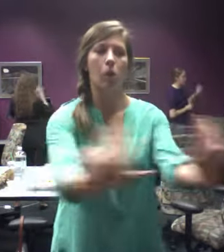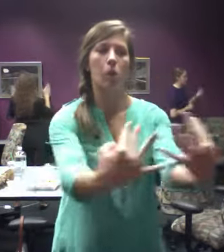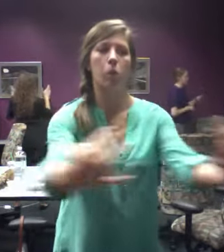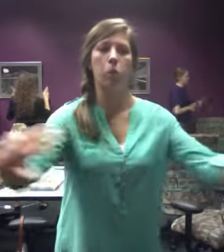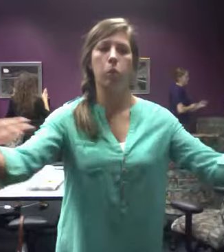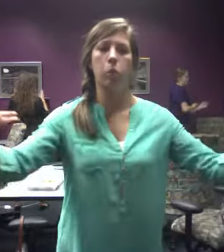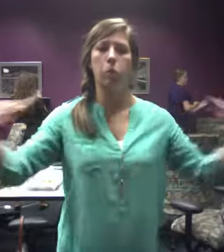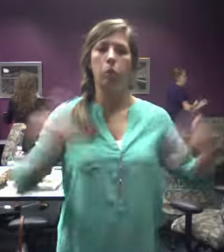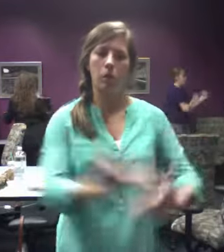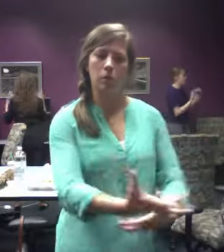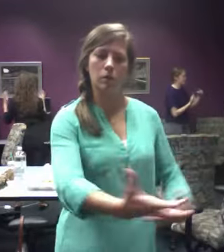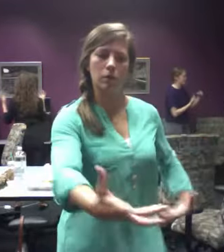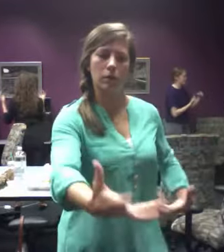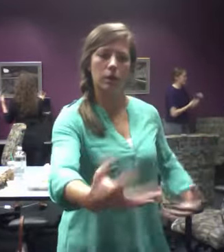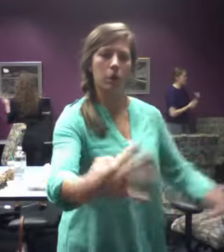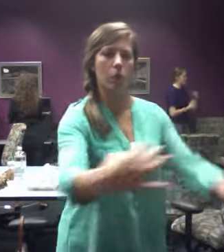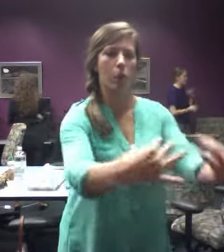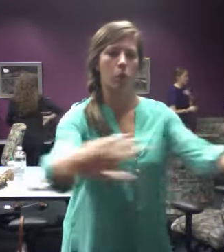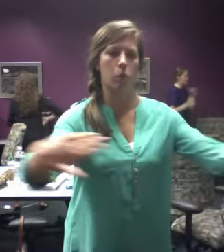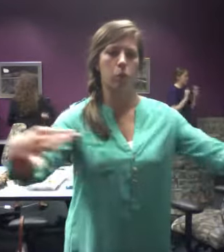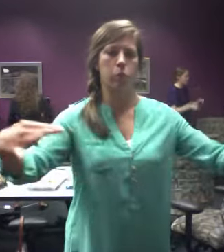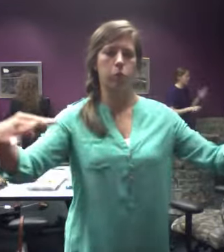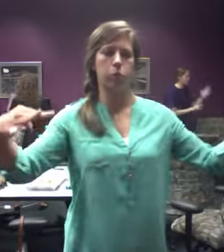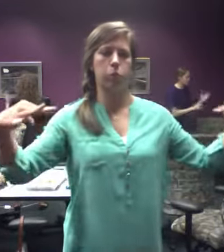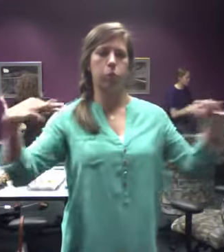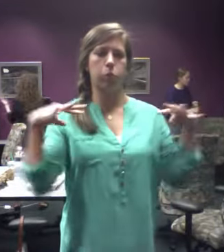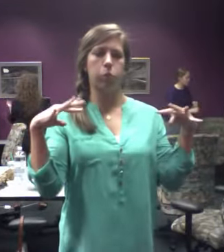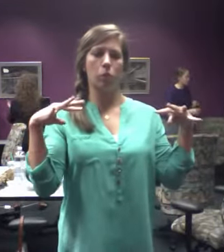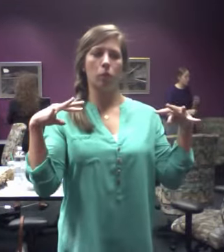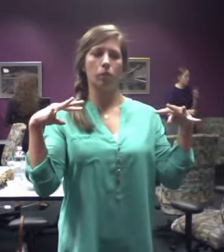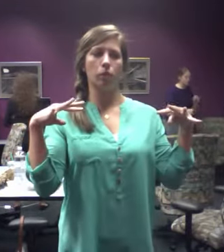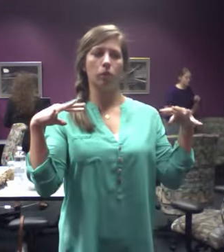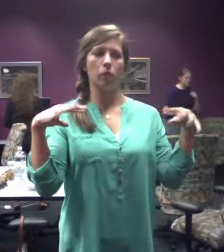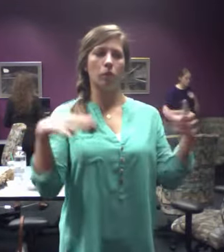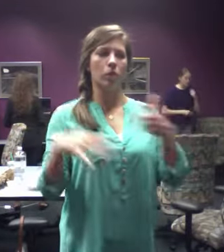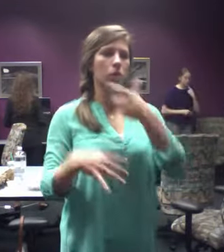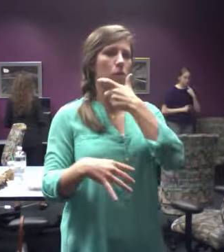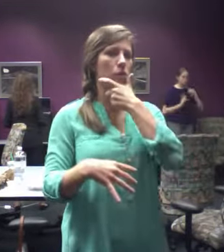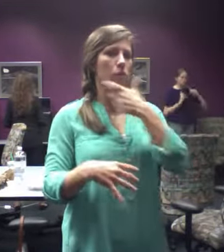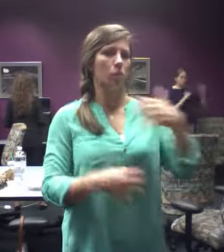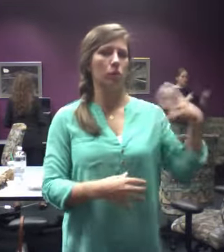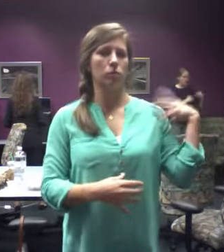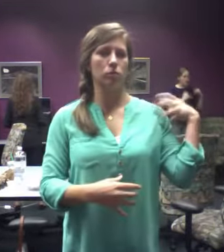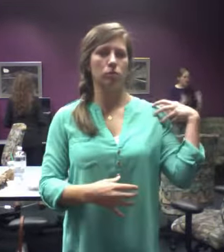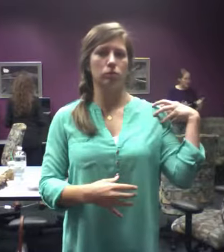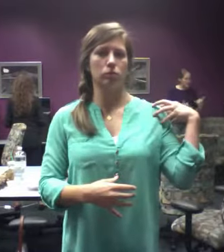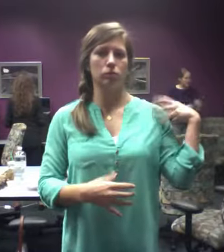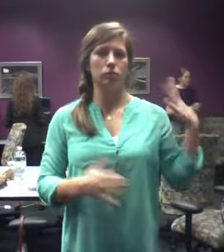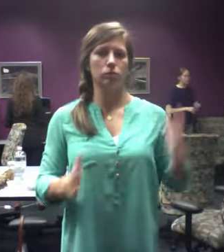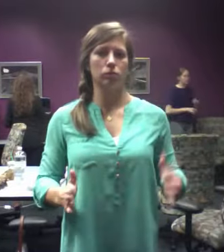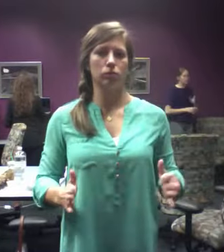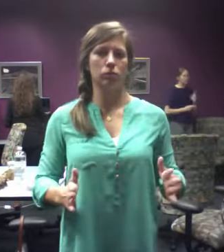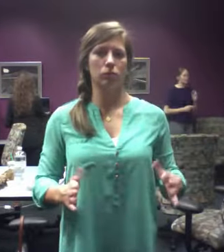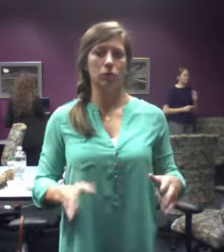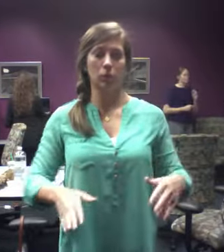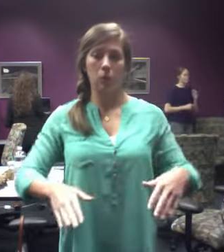Now, the British general who's in charge of Boston says, okay, we surrender, but if you don't let us leave peacefully,